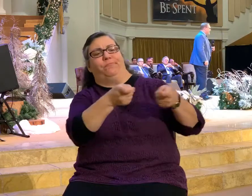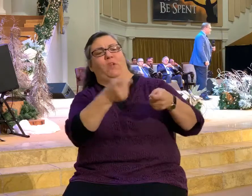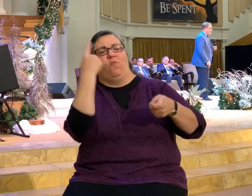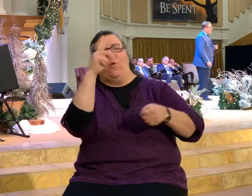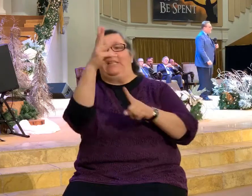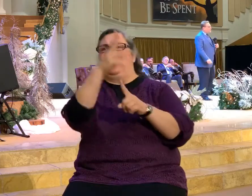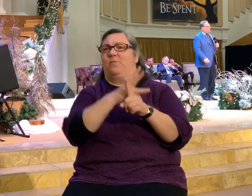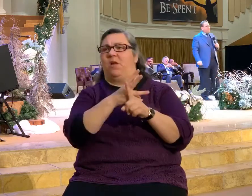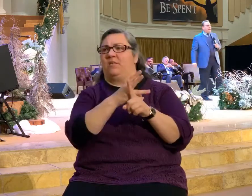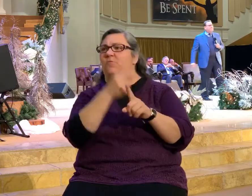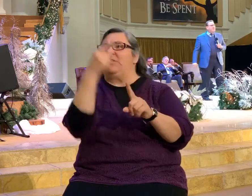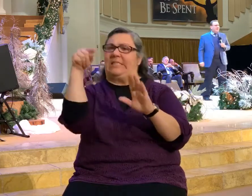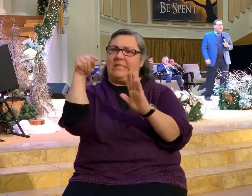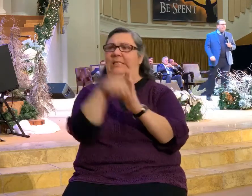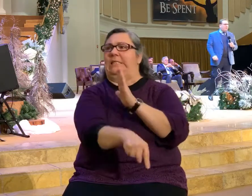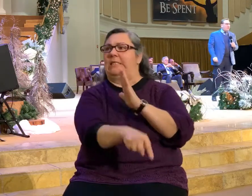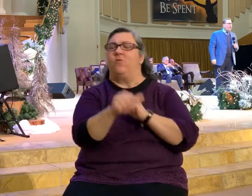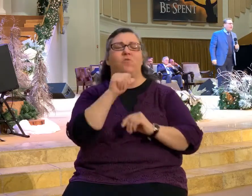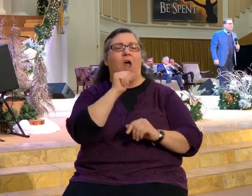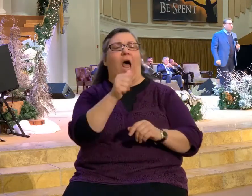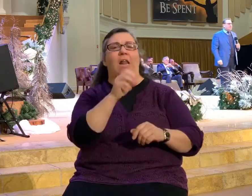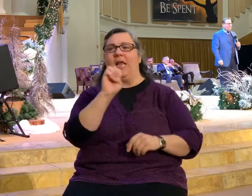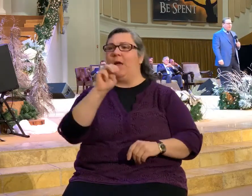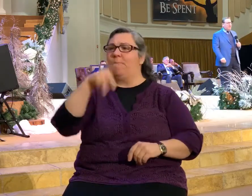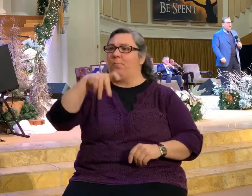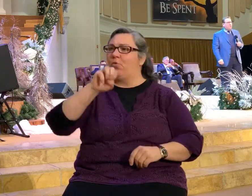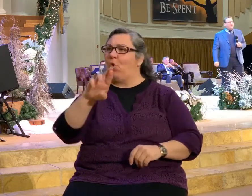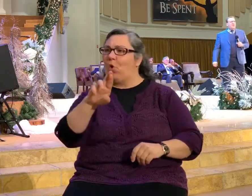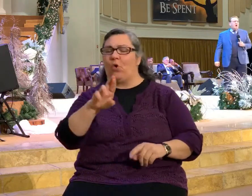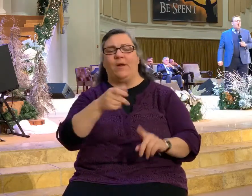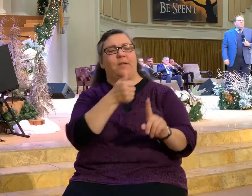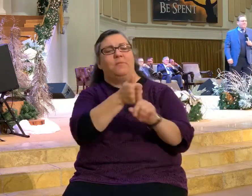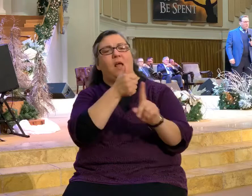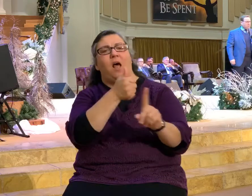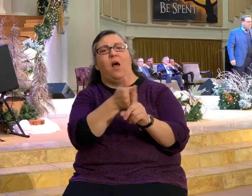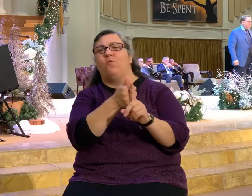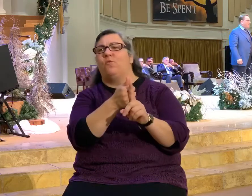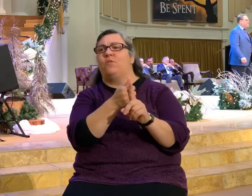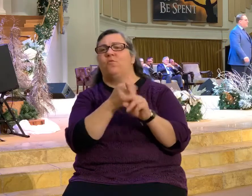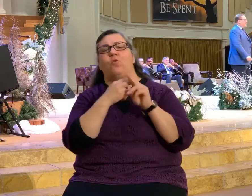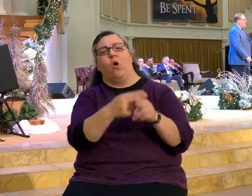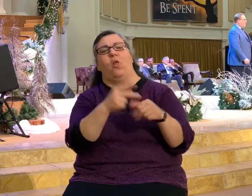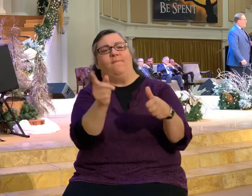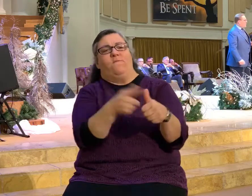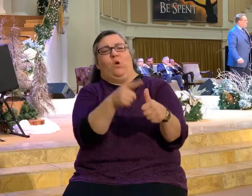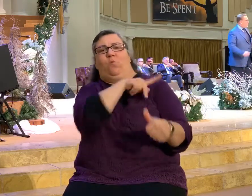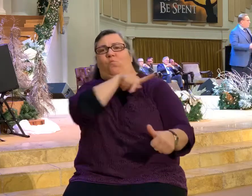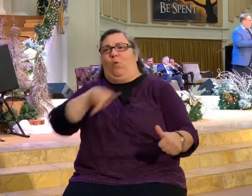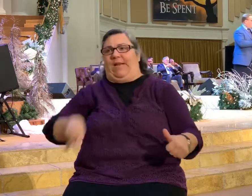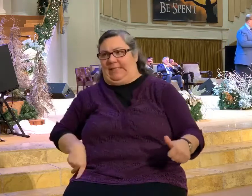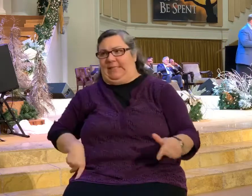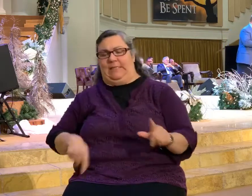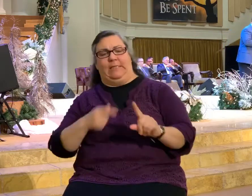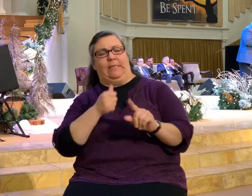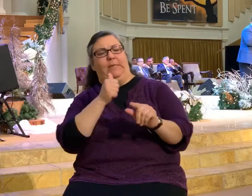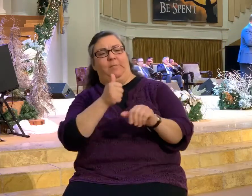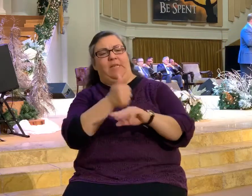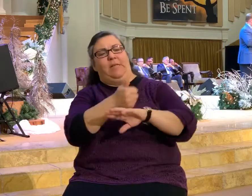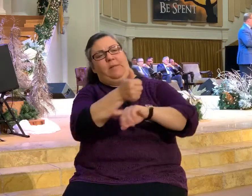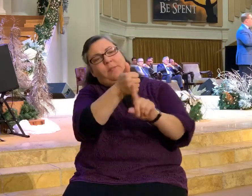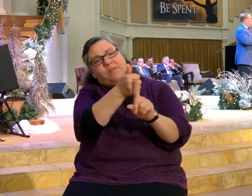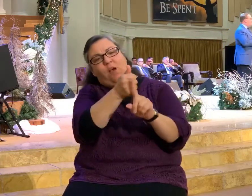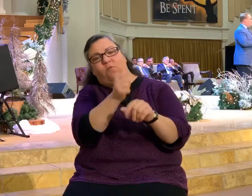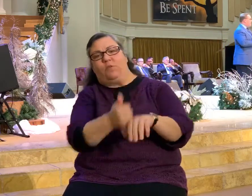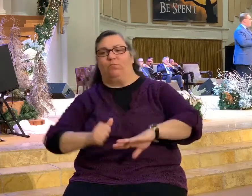was assassinated. He was not an emperor. He was simply what they call the first prince. He was appointed as dictator